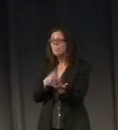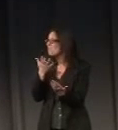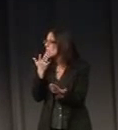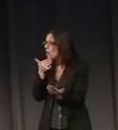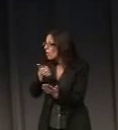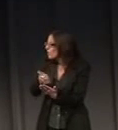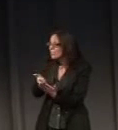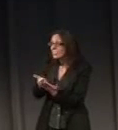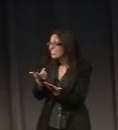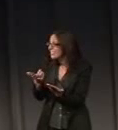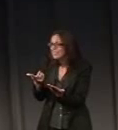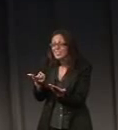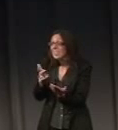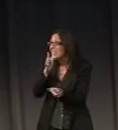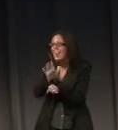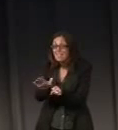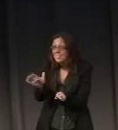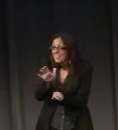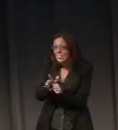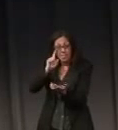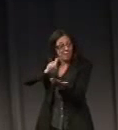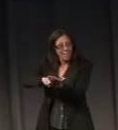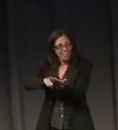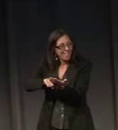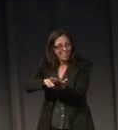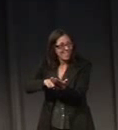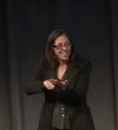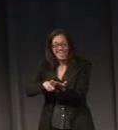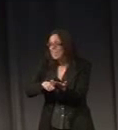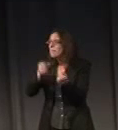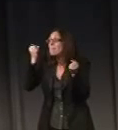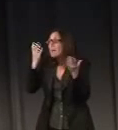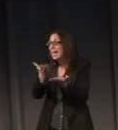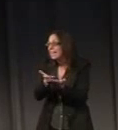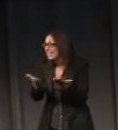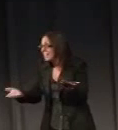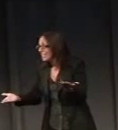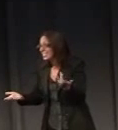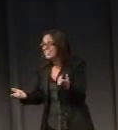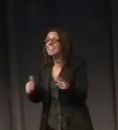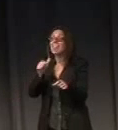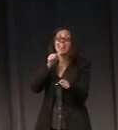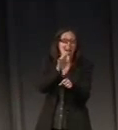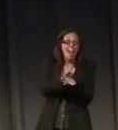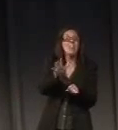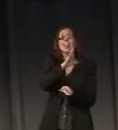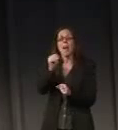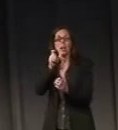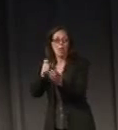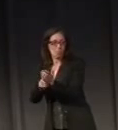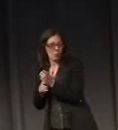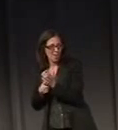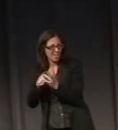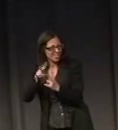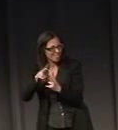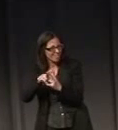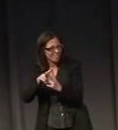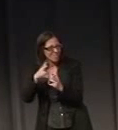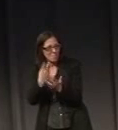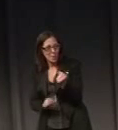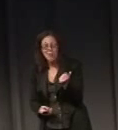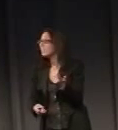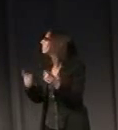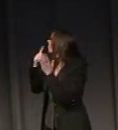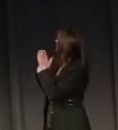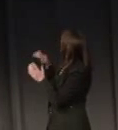neither necessary nor sufficient for you to be able to recognize many kinds of objects. And in this case, it's a face, and the face is of my